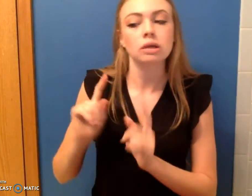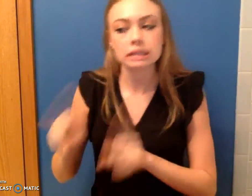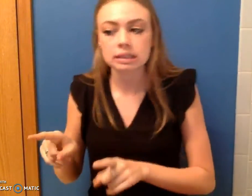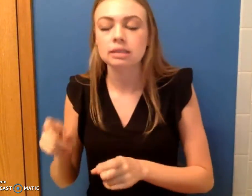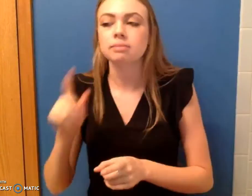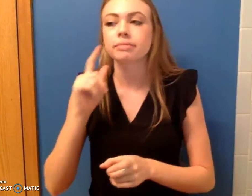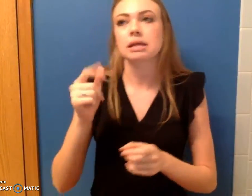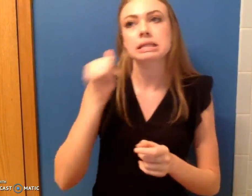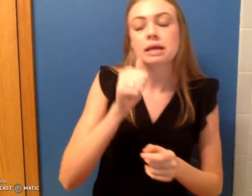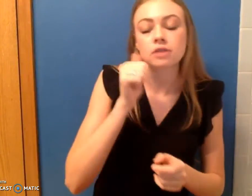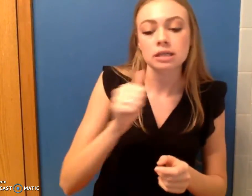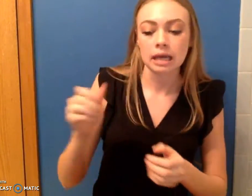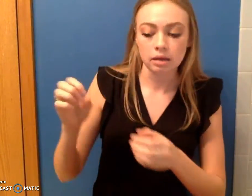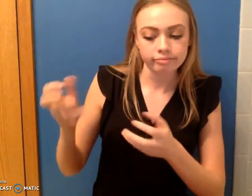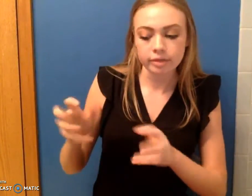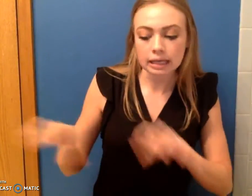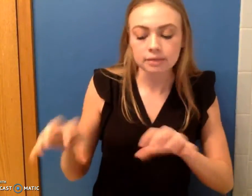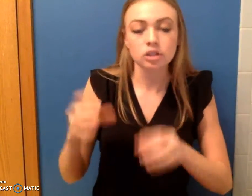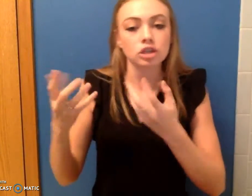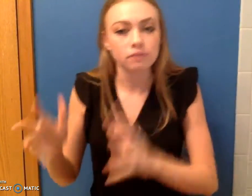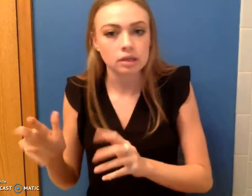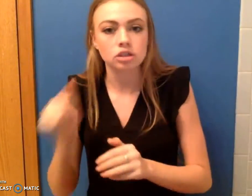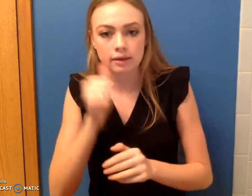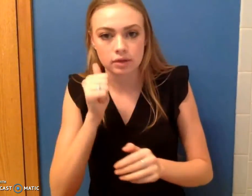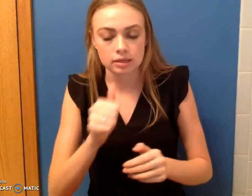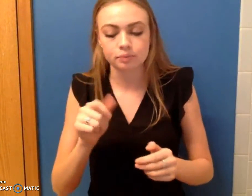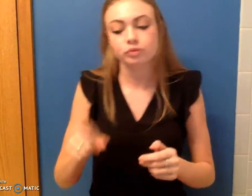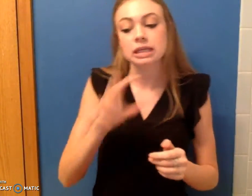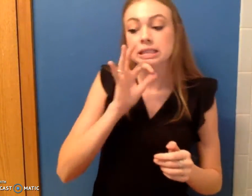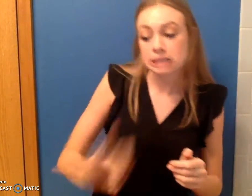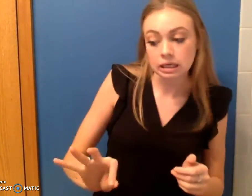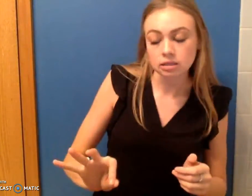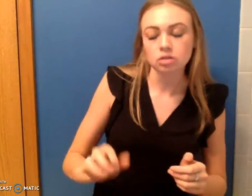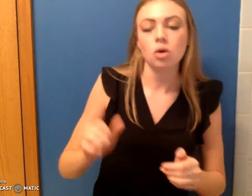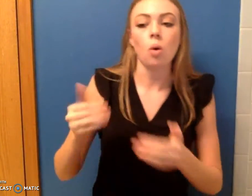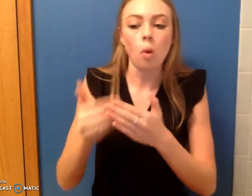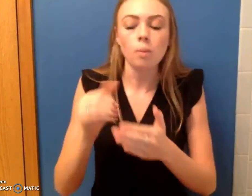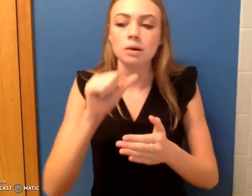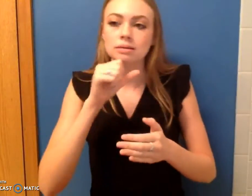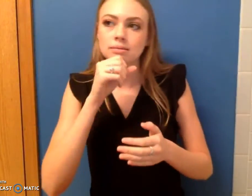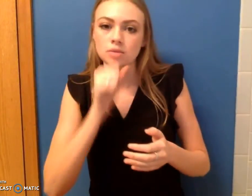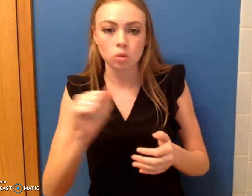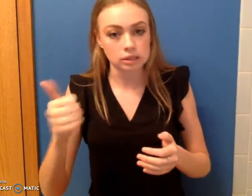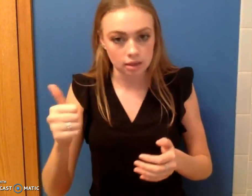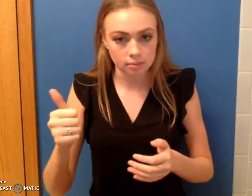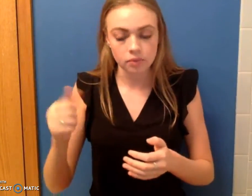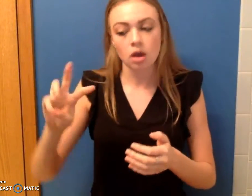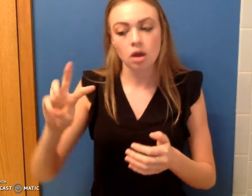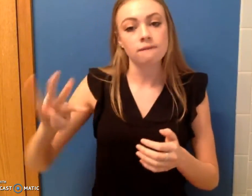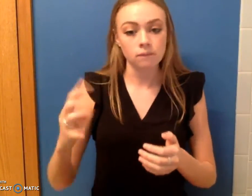basis. So she is 9 years old. She's about to be 10, and she's in the 4th grade. And we're just going to talk about a